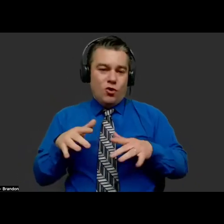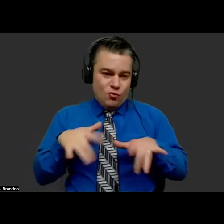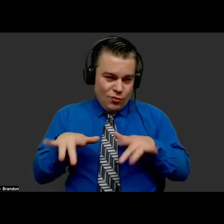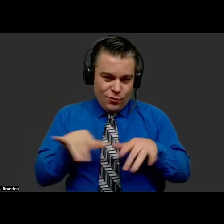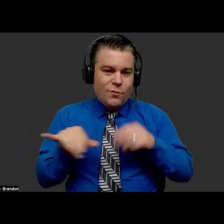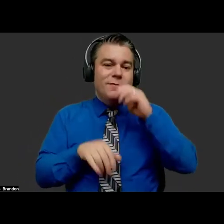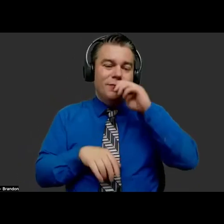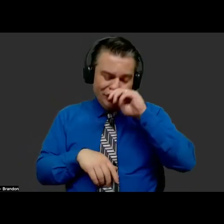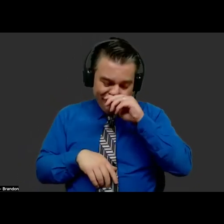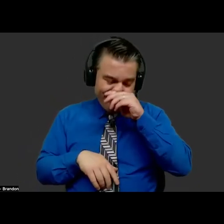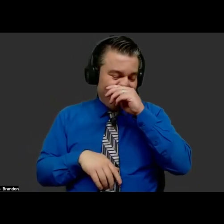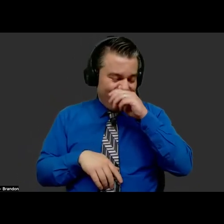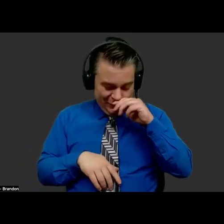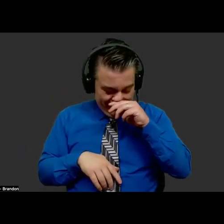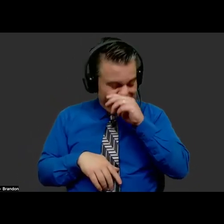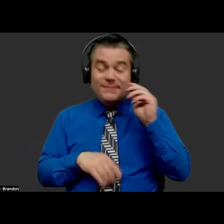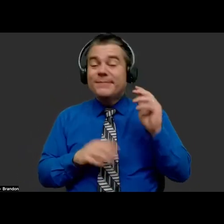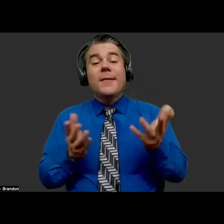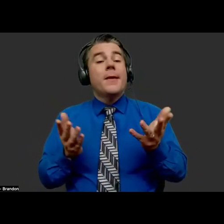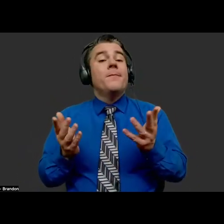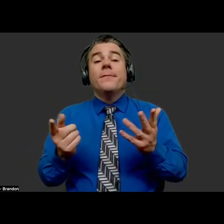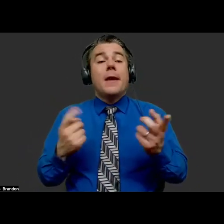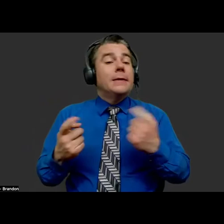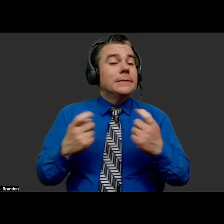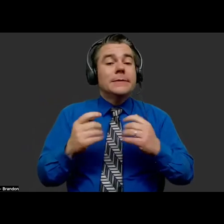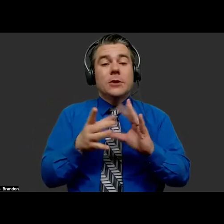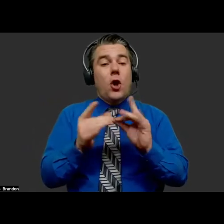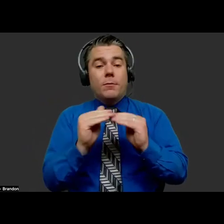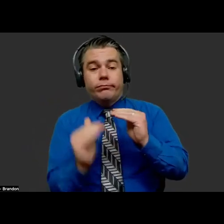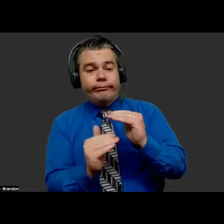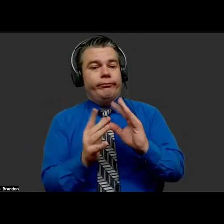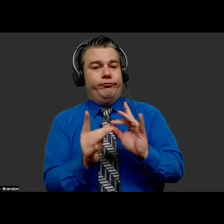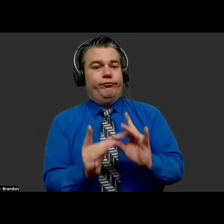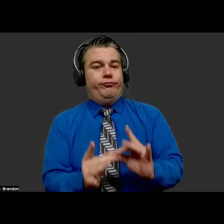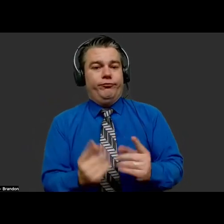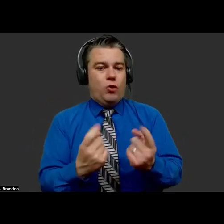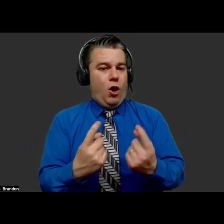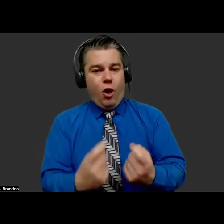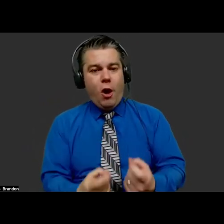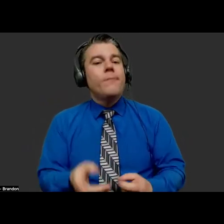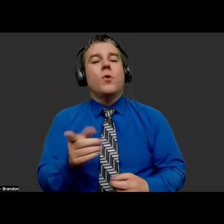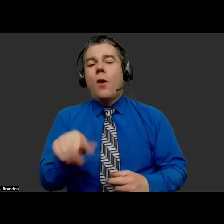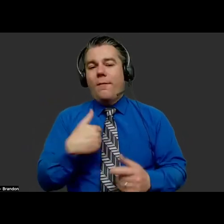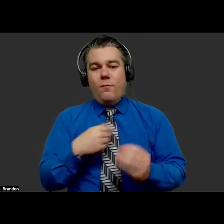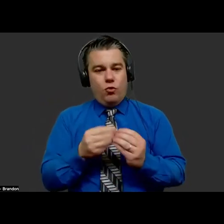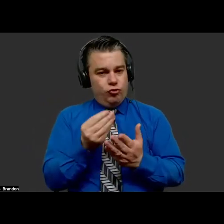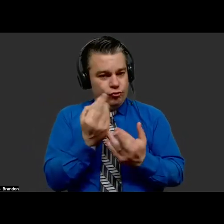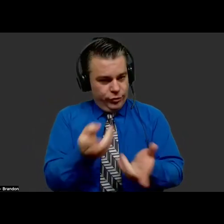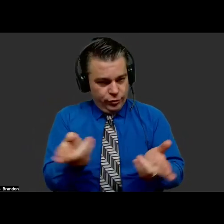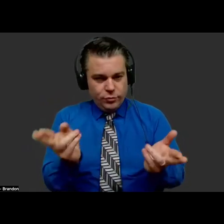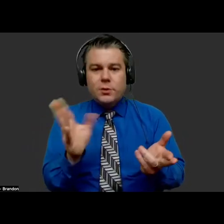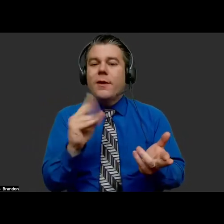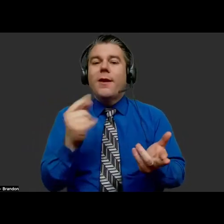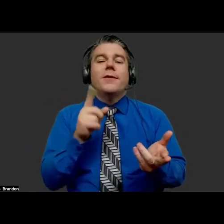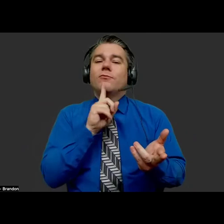well. And just ask more questions in the comments, but you have all those resources. And I just